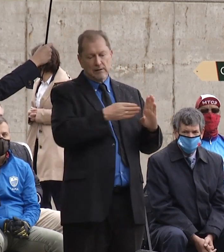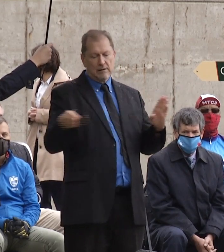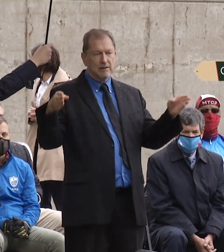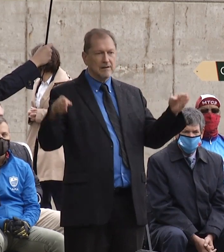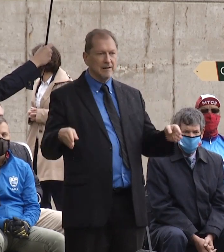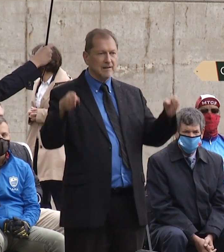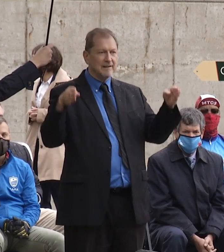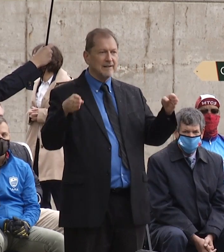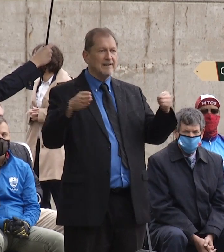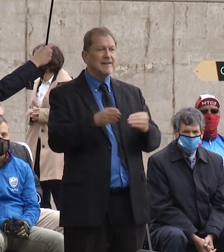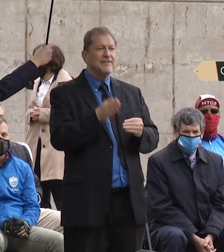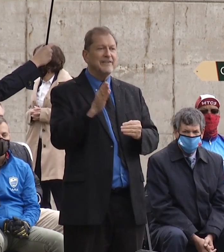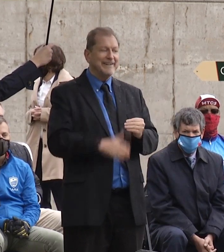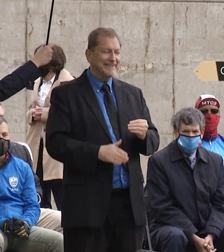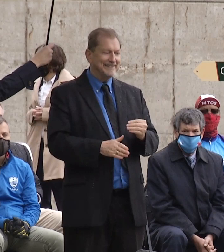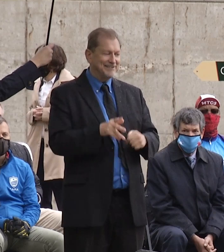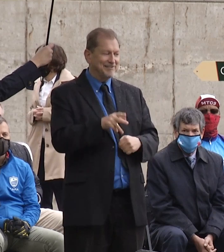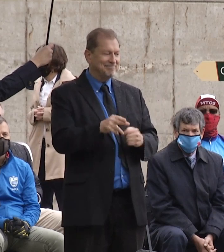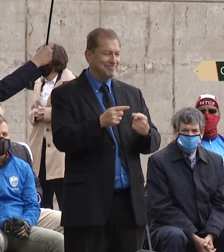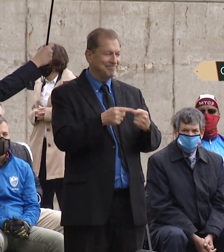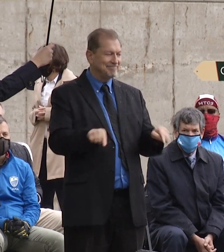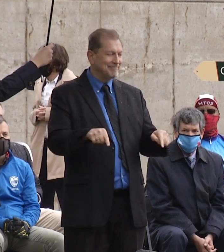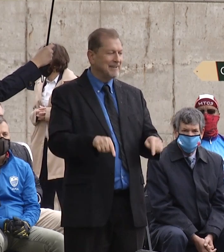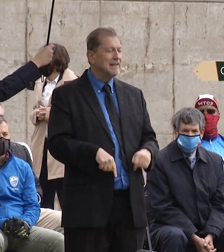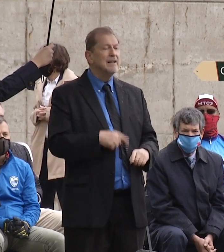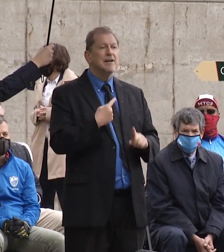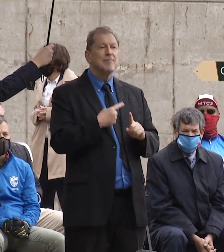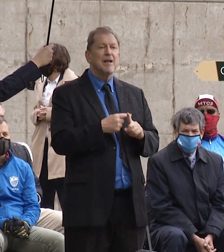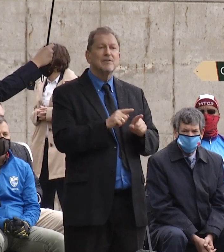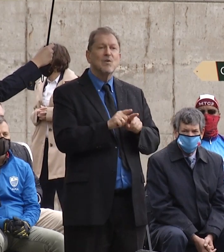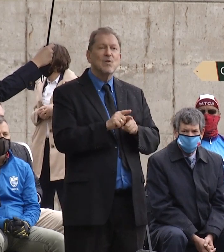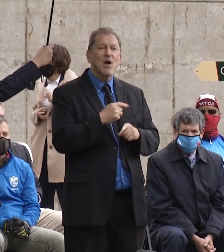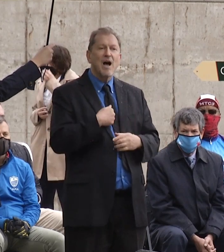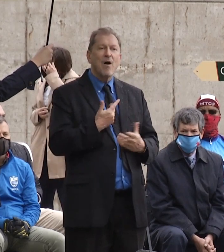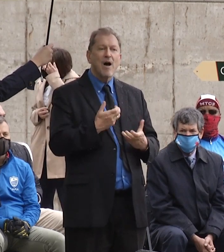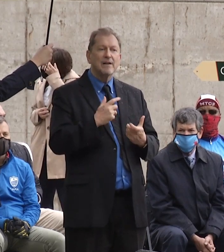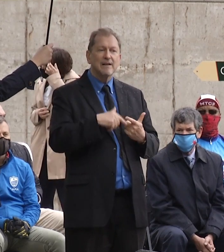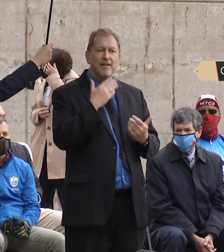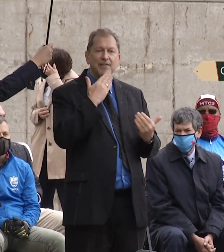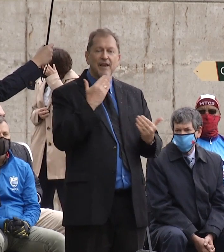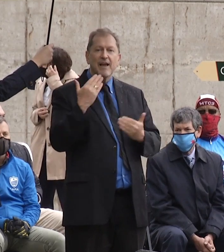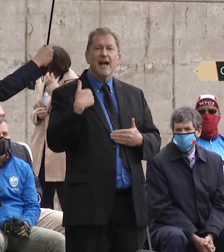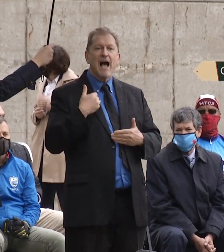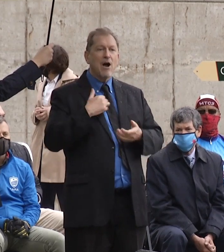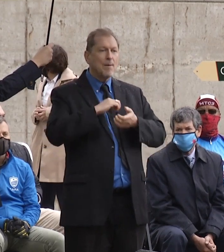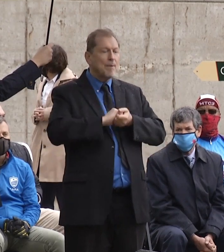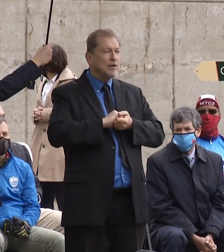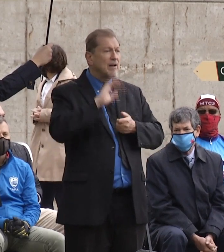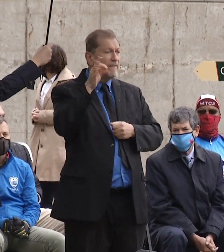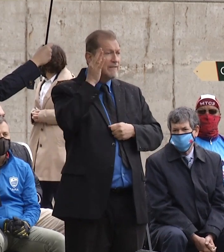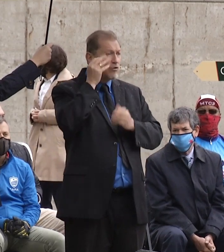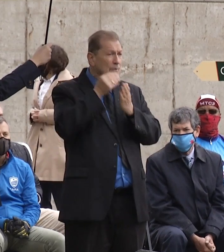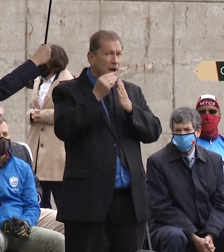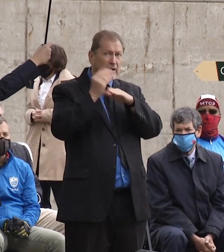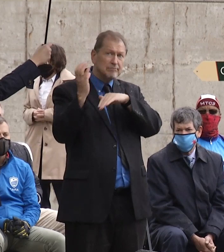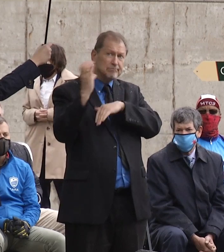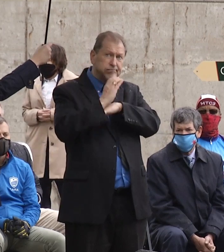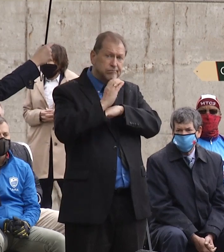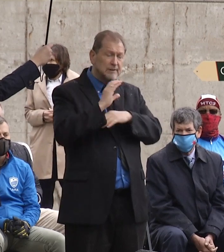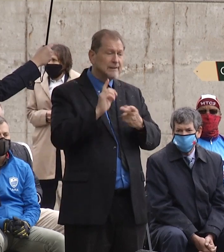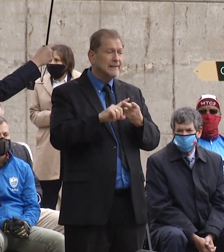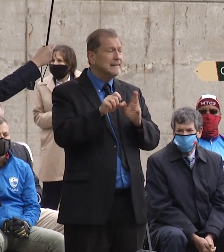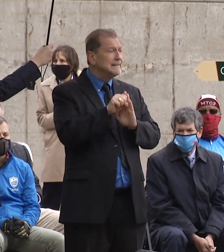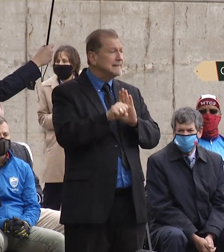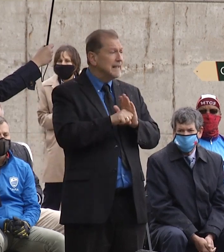Let me also just say that I also want to thank our partners at the federal, state, city, and community level for